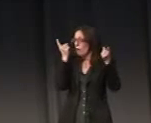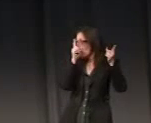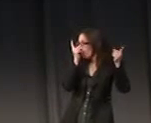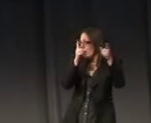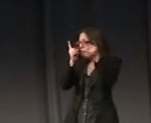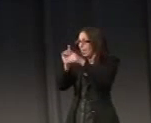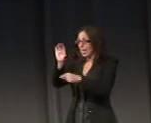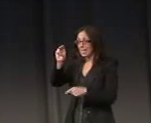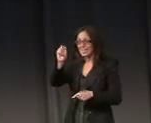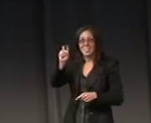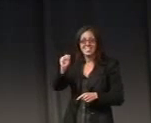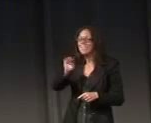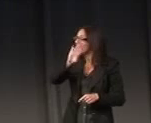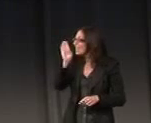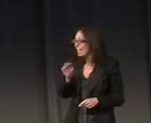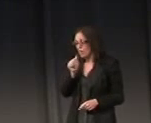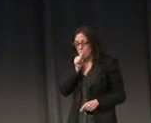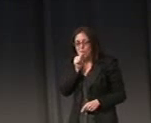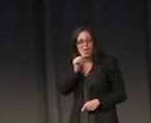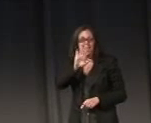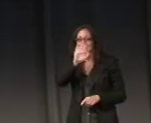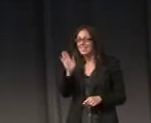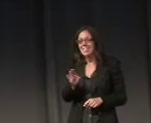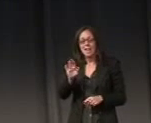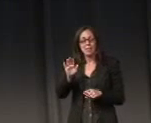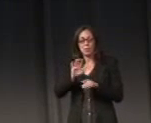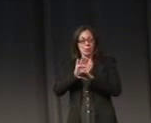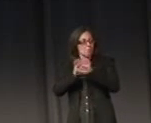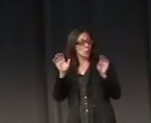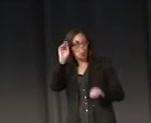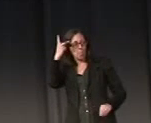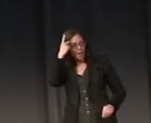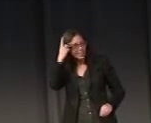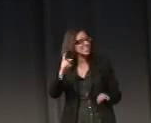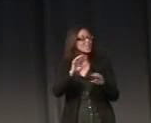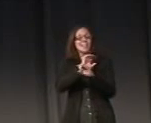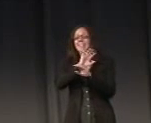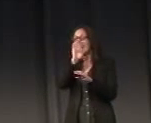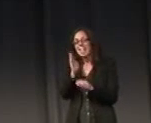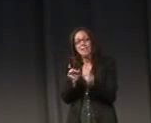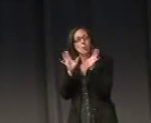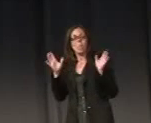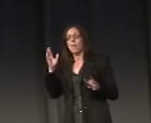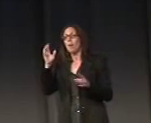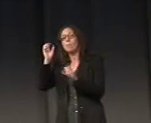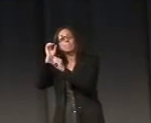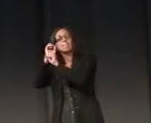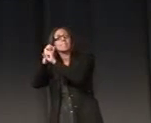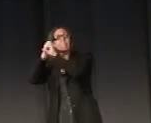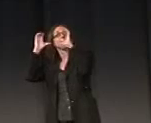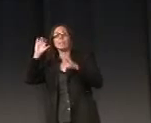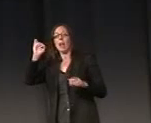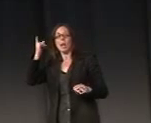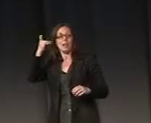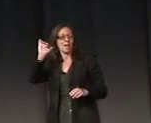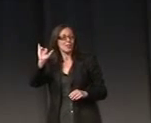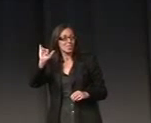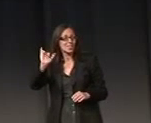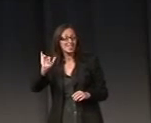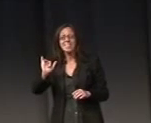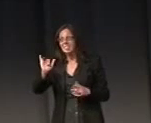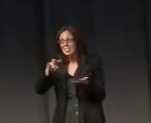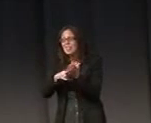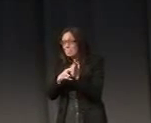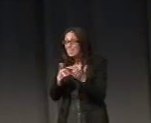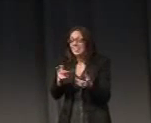apolitical, or lacking in ideology. This is true of pain, of color blue, and of notably transfinite numbers